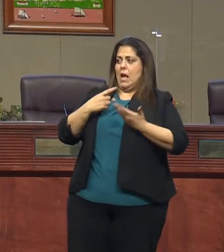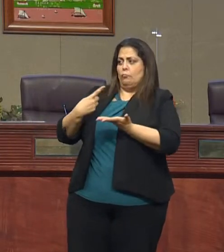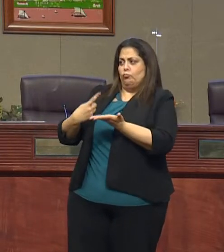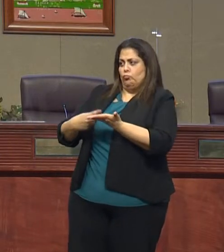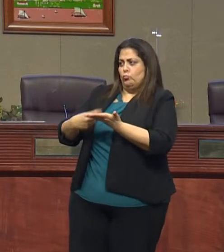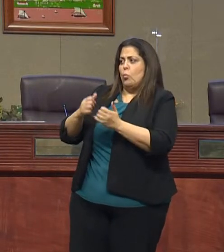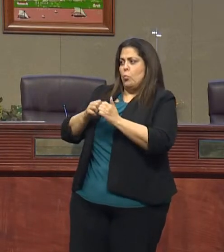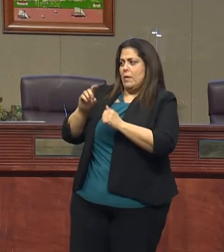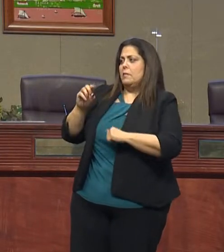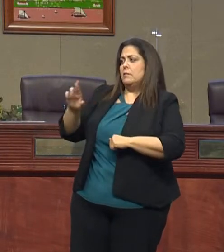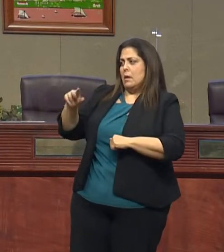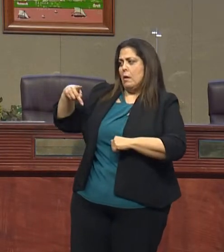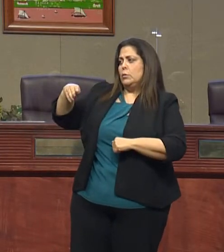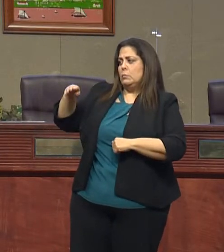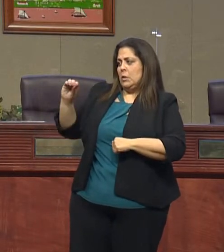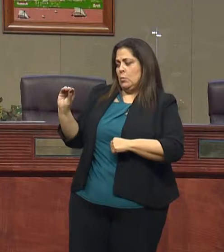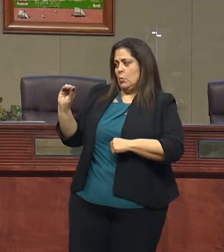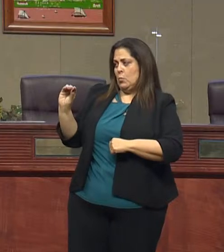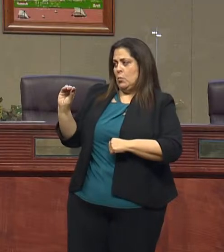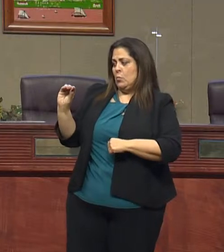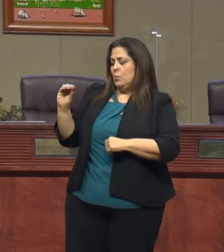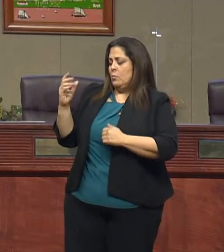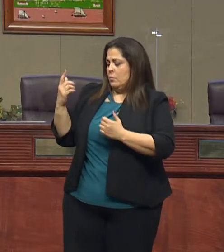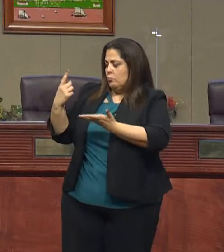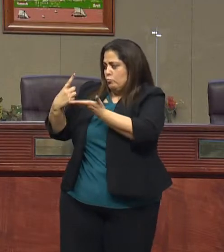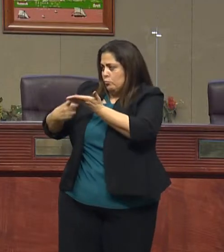Pino. Given the known